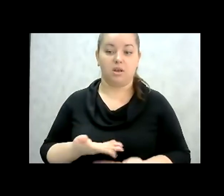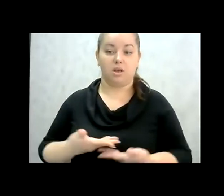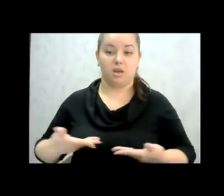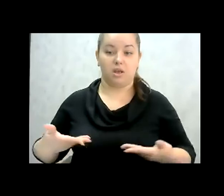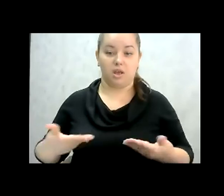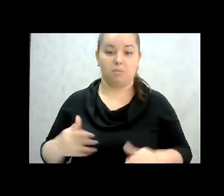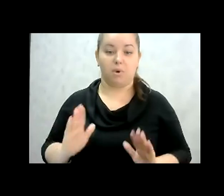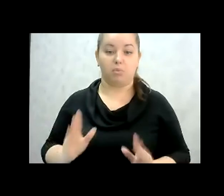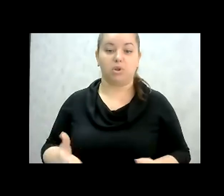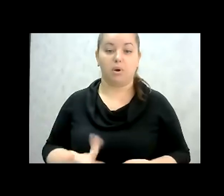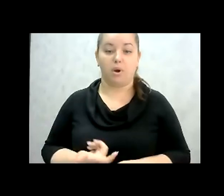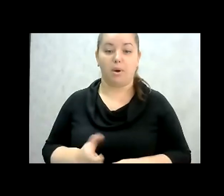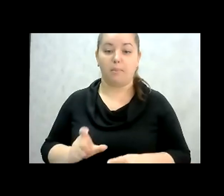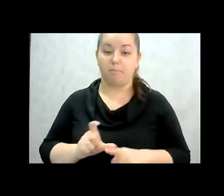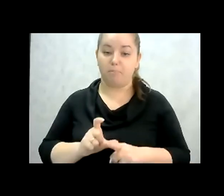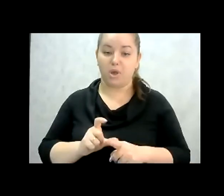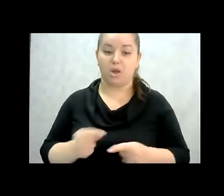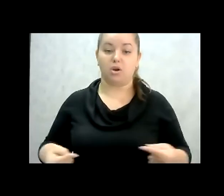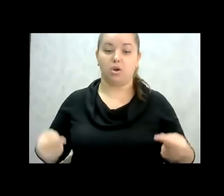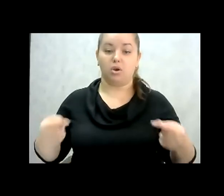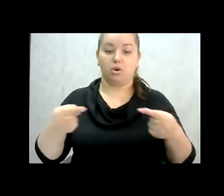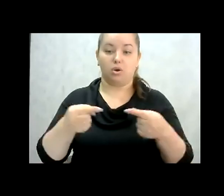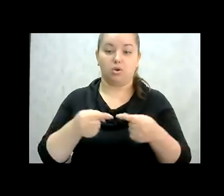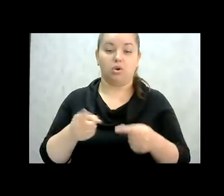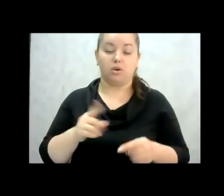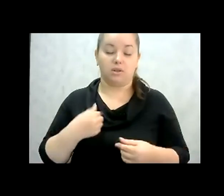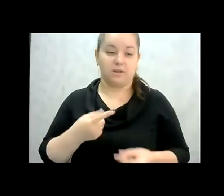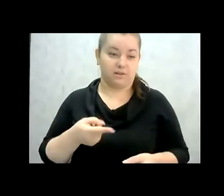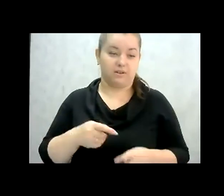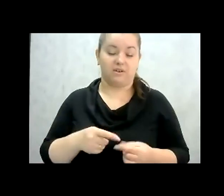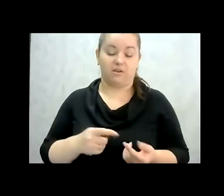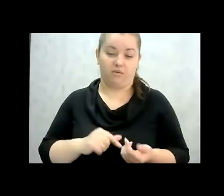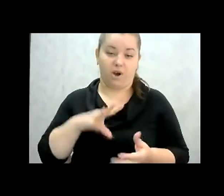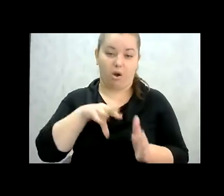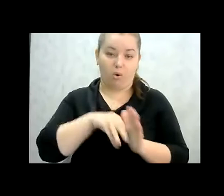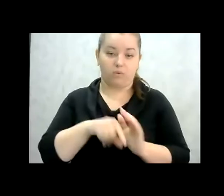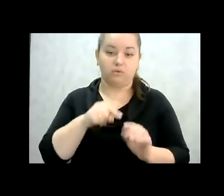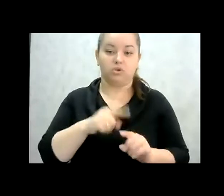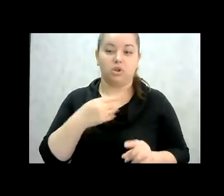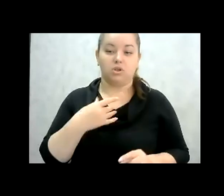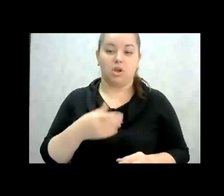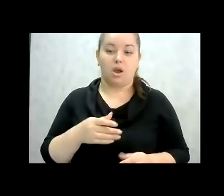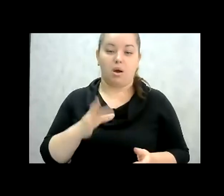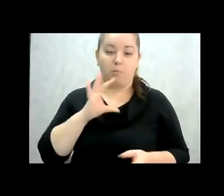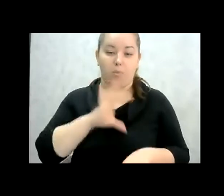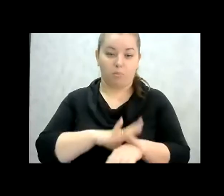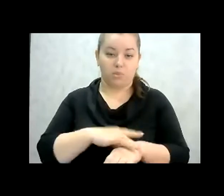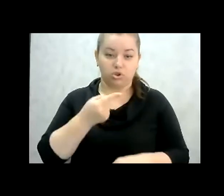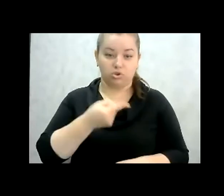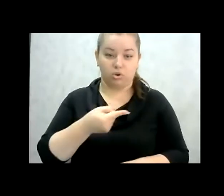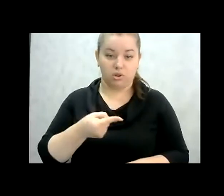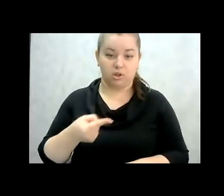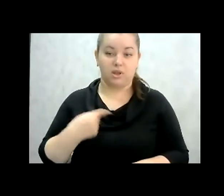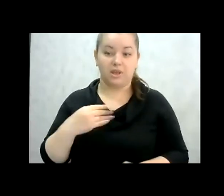the recommendations for potential further adjustments to the election process. And so I saw this event this week as a